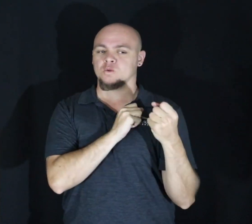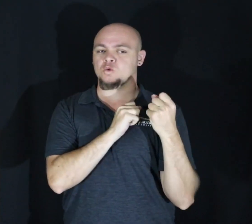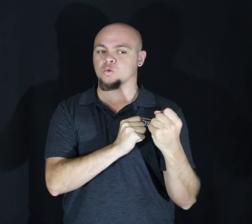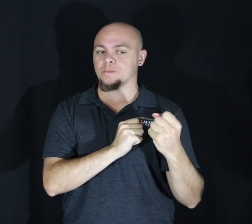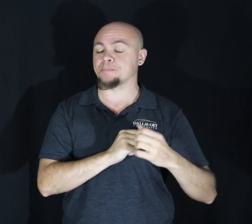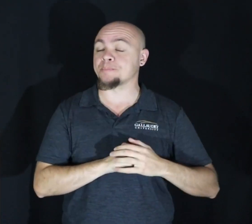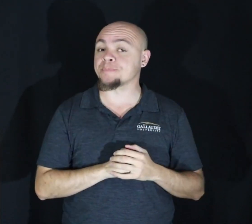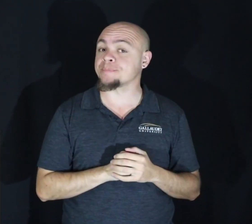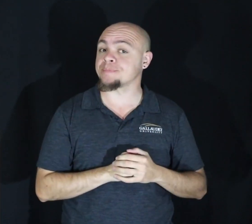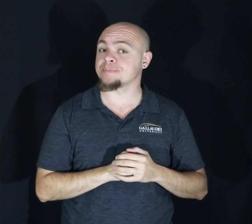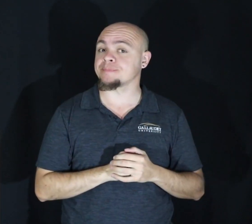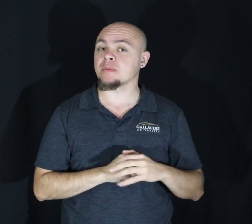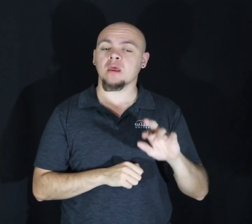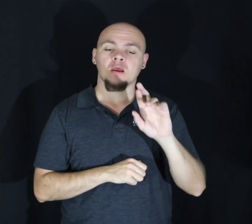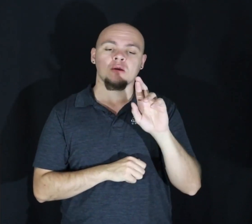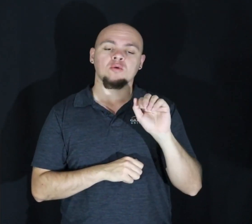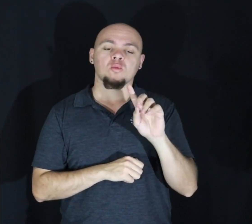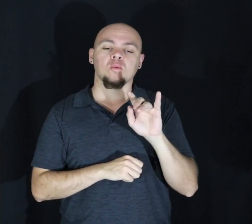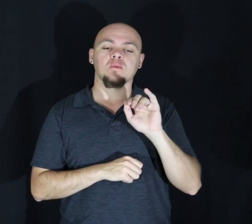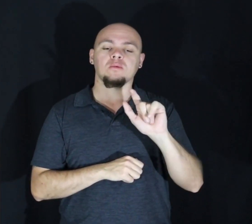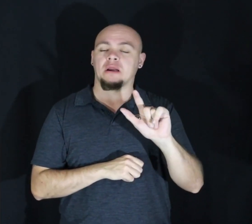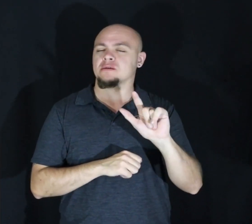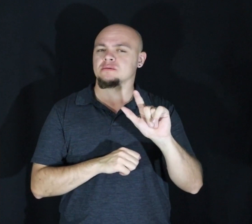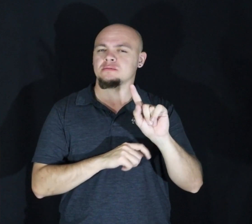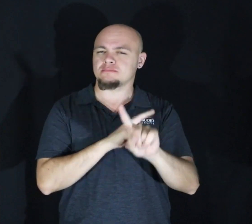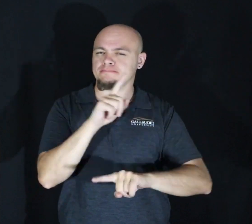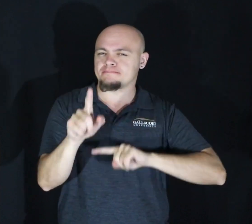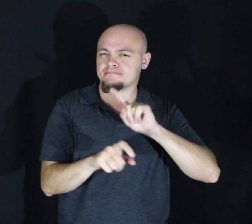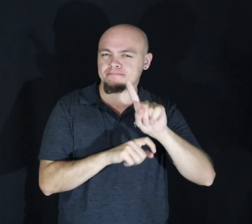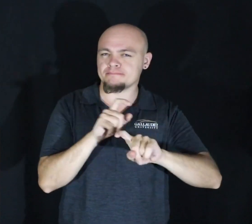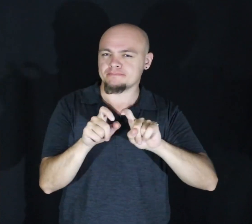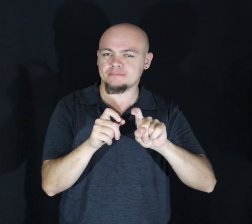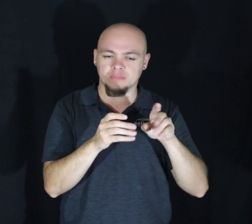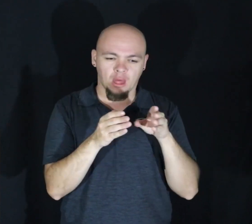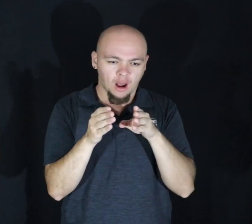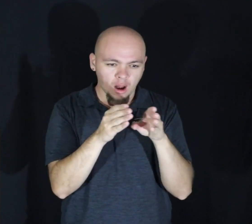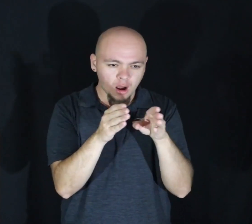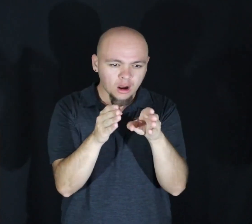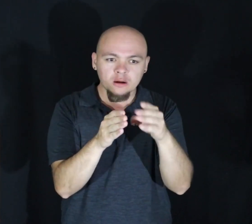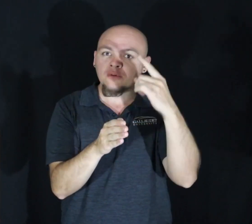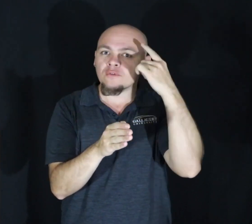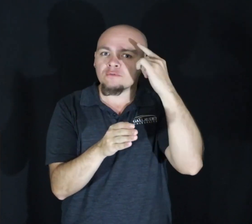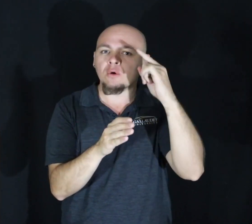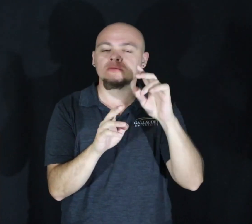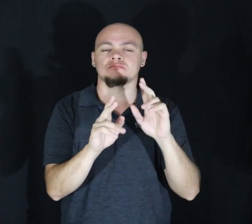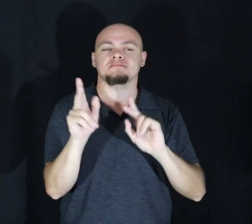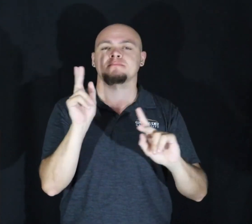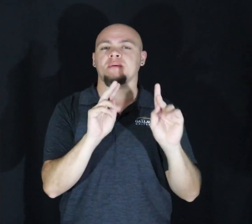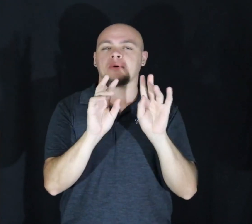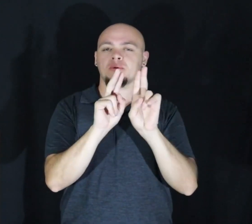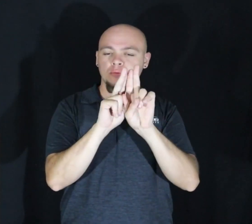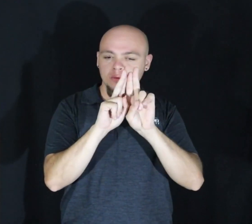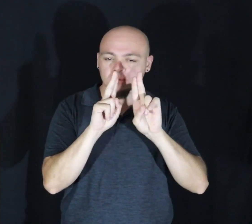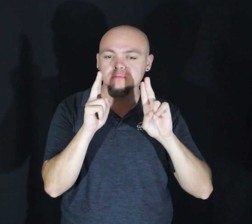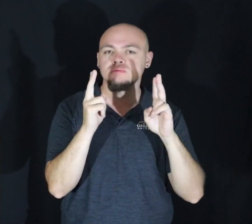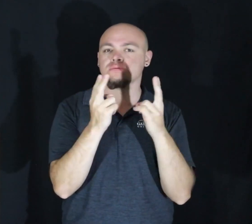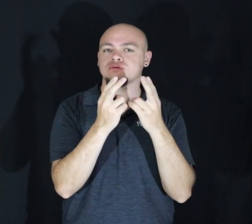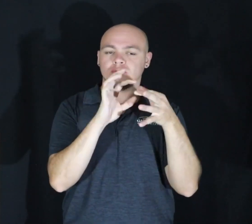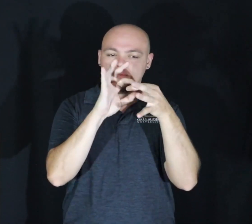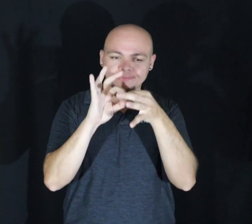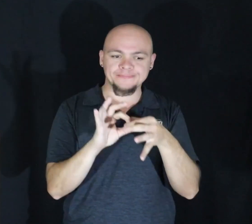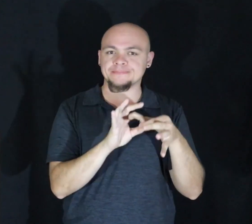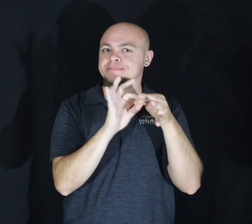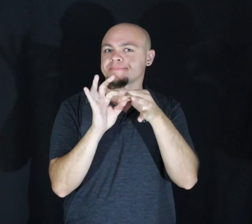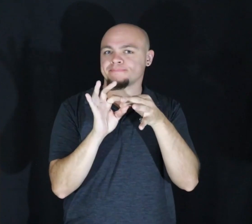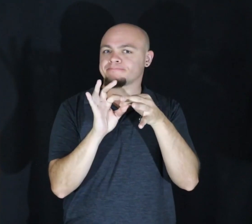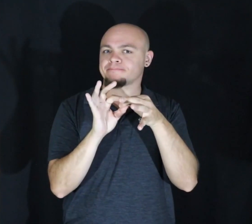Pretty much, radical interrogation paves the path to unity. And I really think that what gets in the way are these